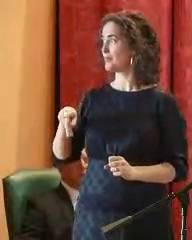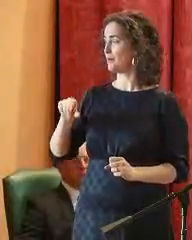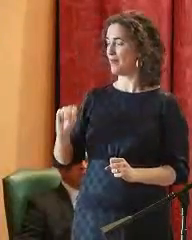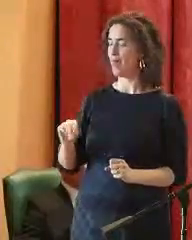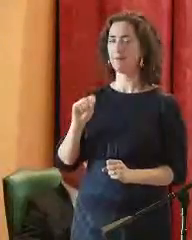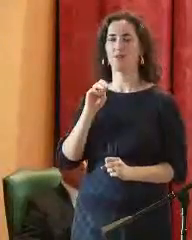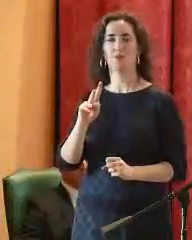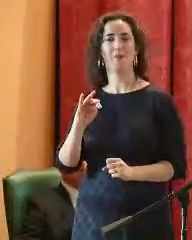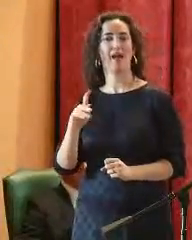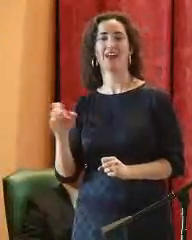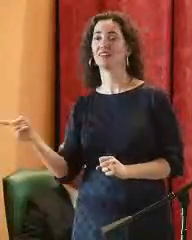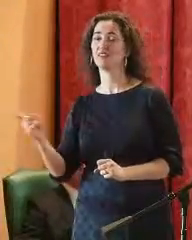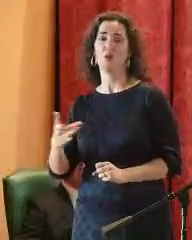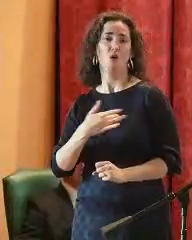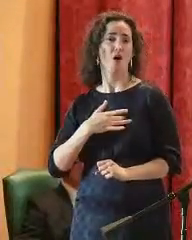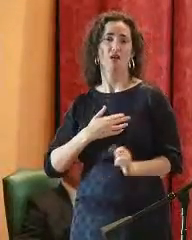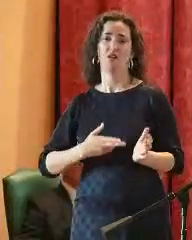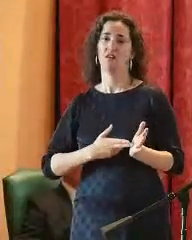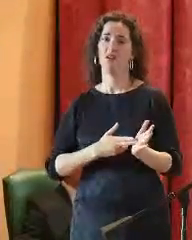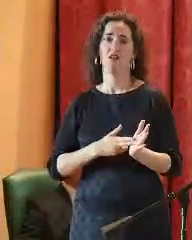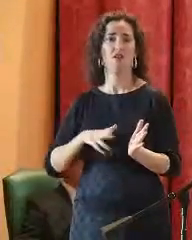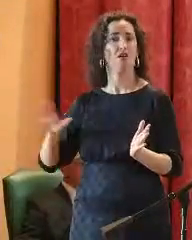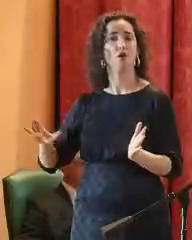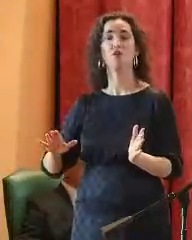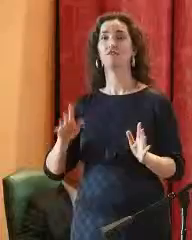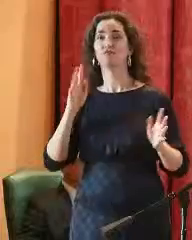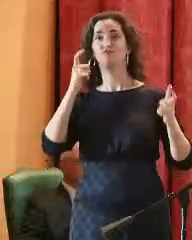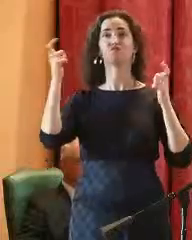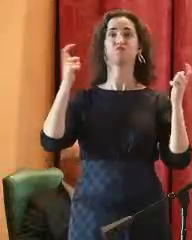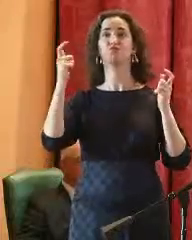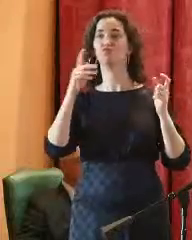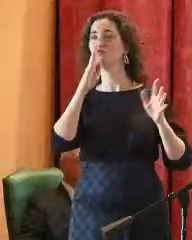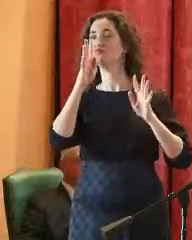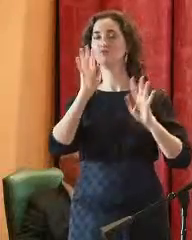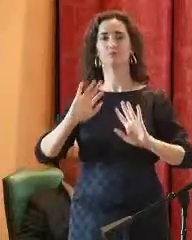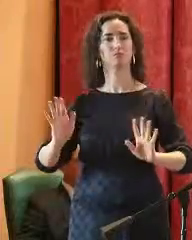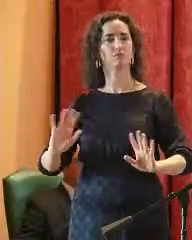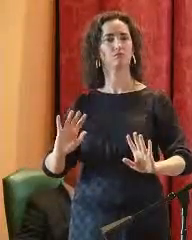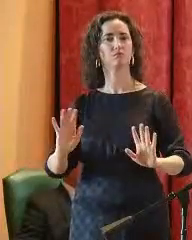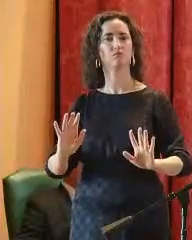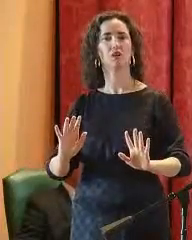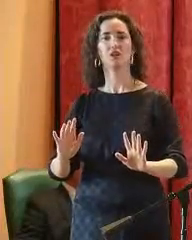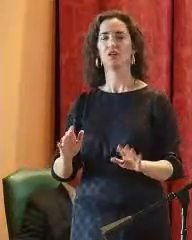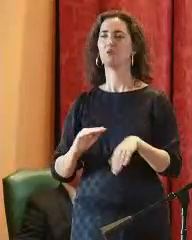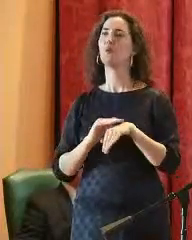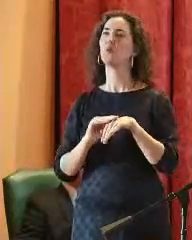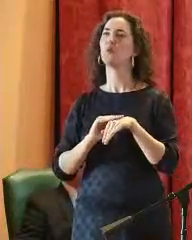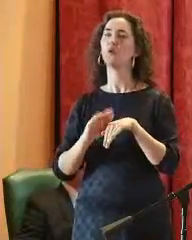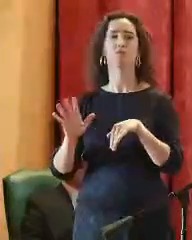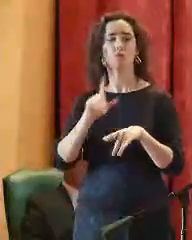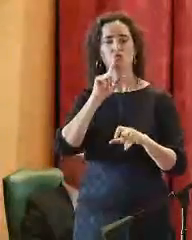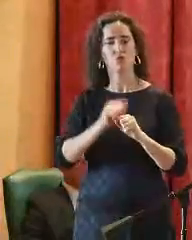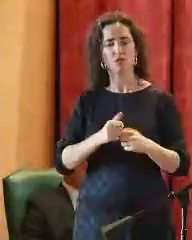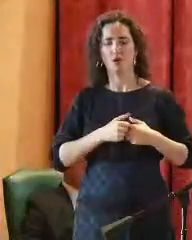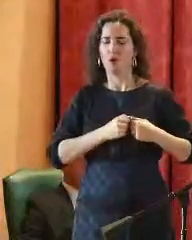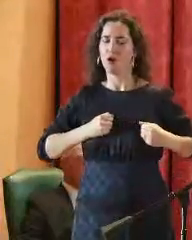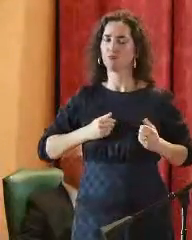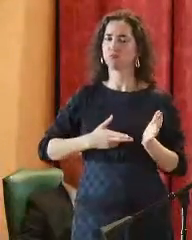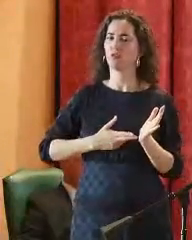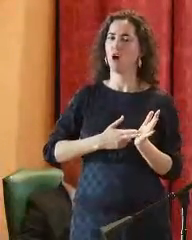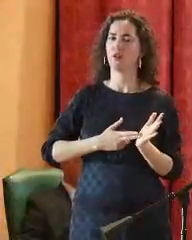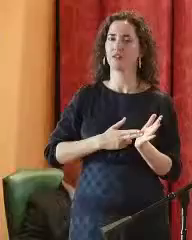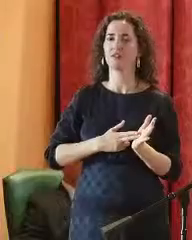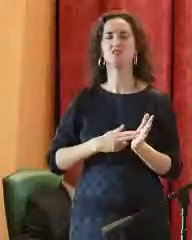are two of the most genuine people that I know. They're not pretentious. They're not superficial people. They don't